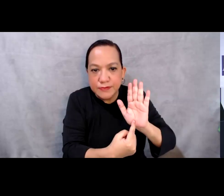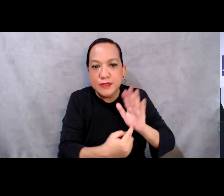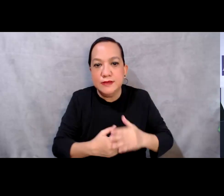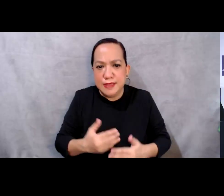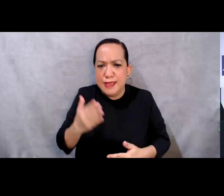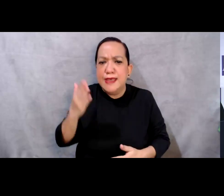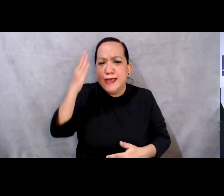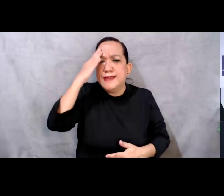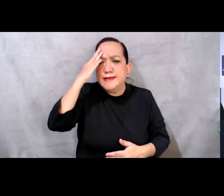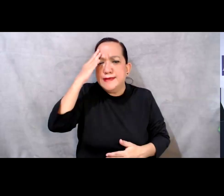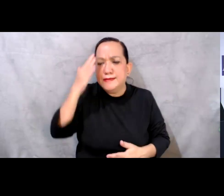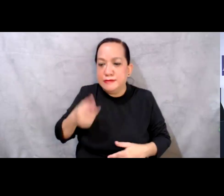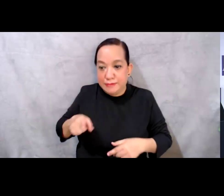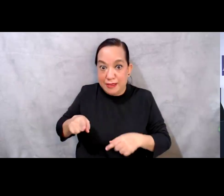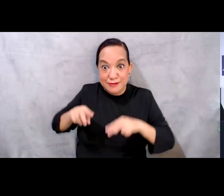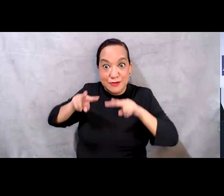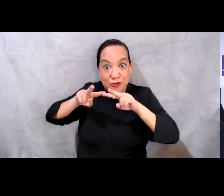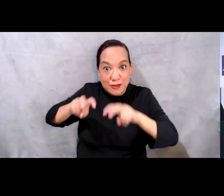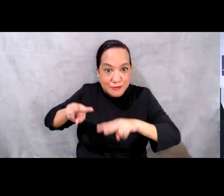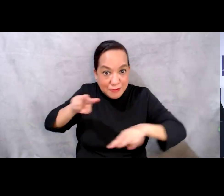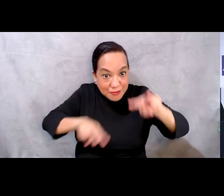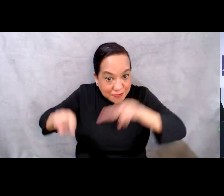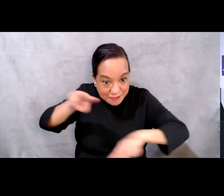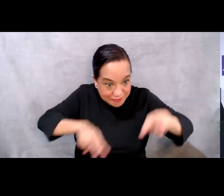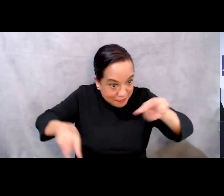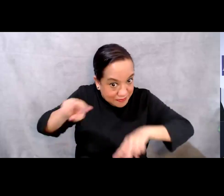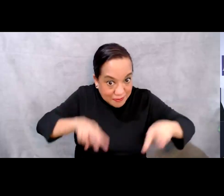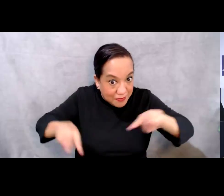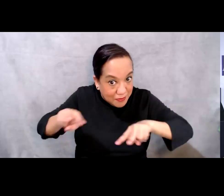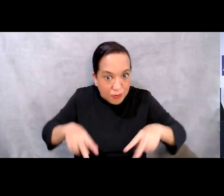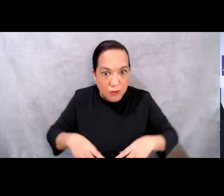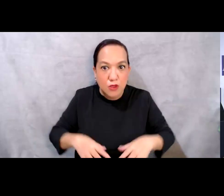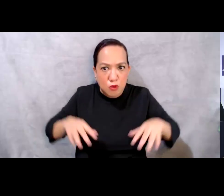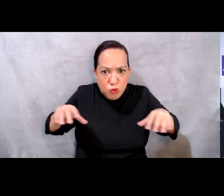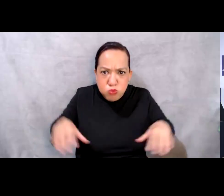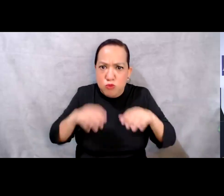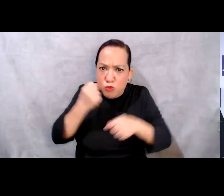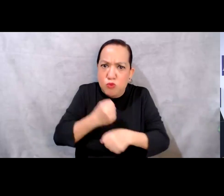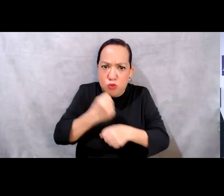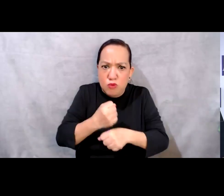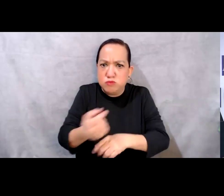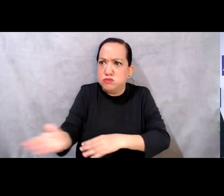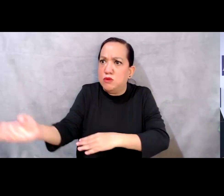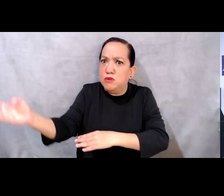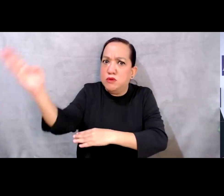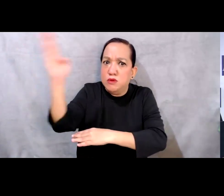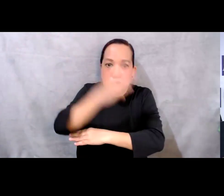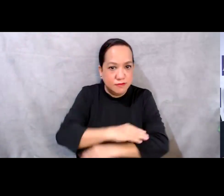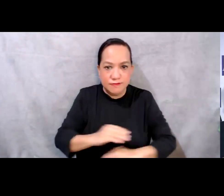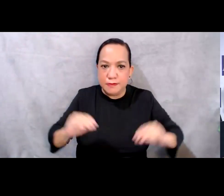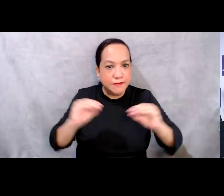remedies. Remedies connected to the displacement of communities, health impacts,